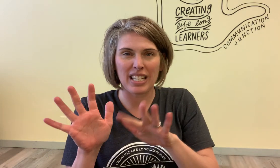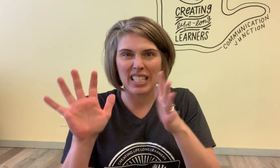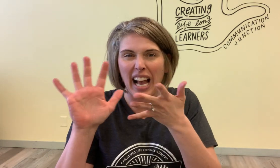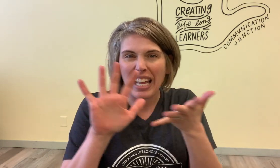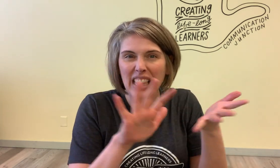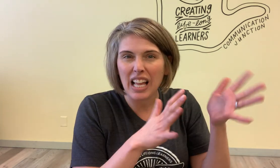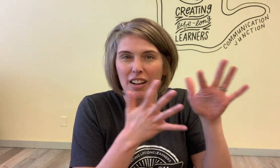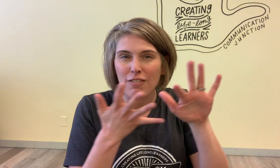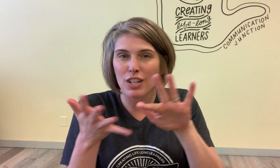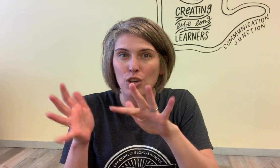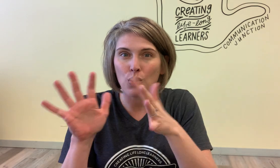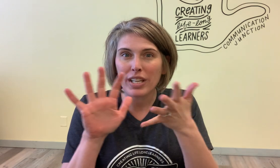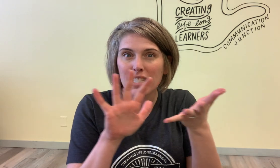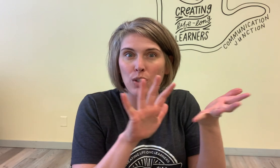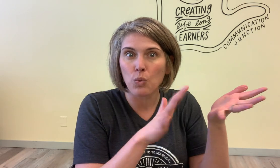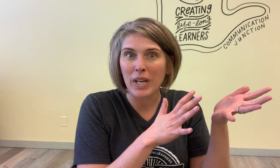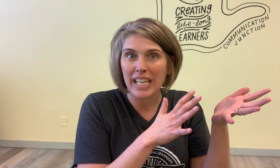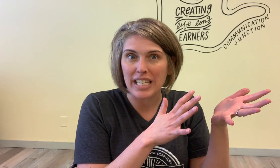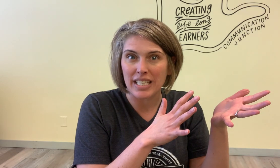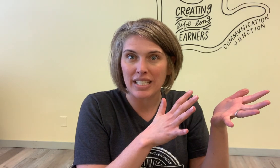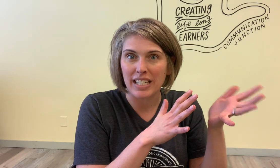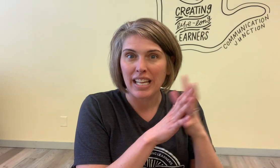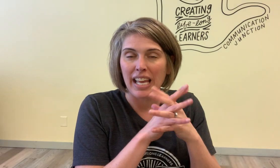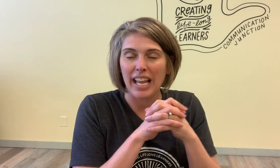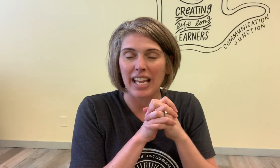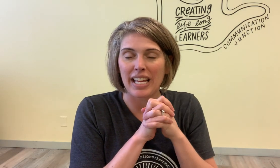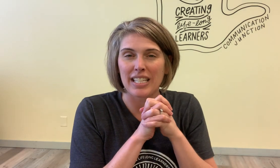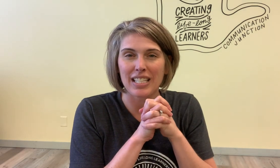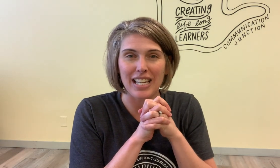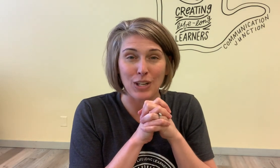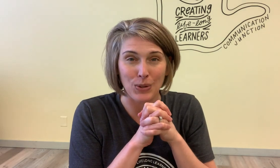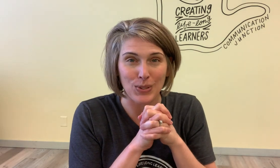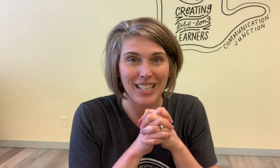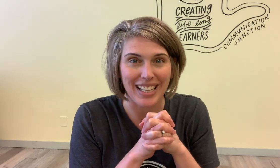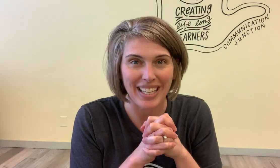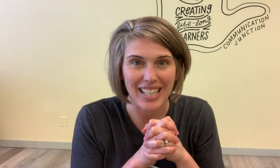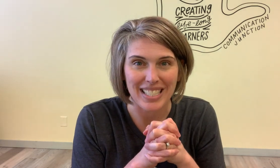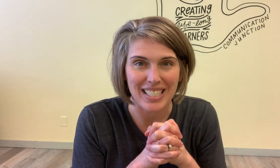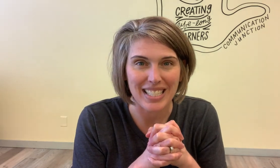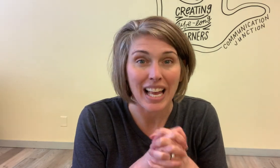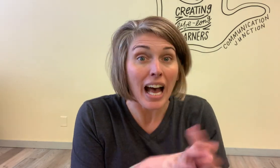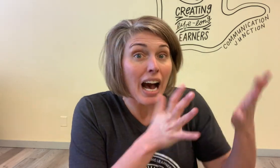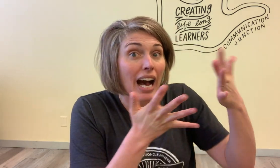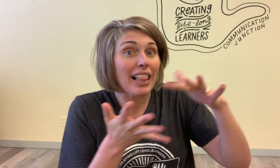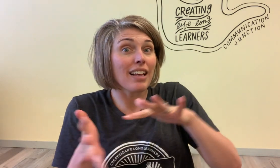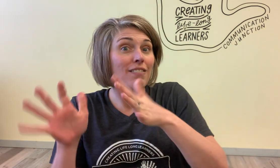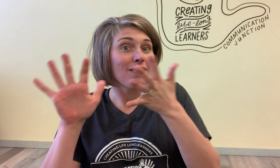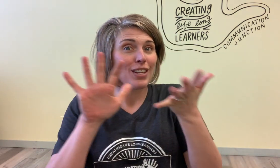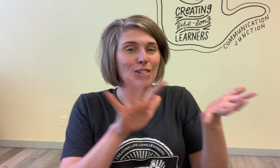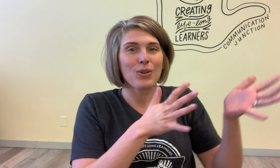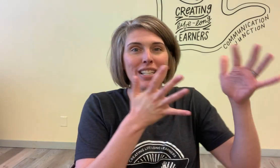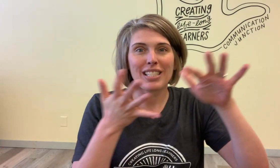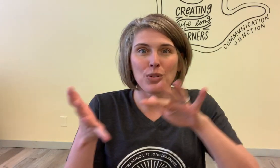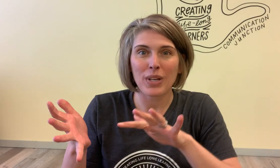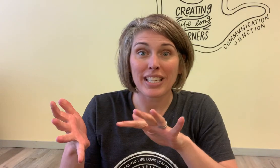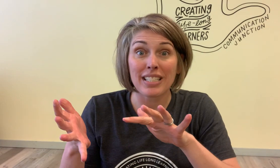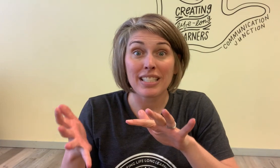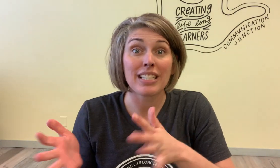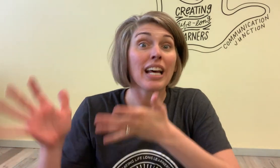It's I love the noisy wind. And it goes like this. I love the noisy wind.